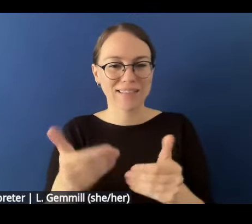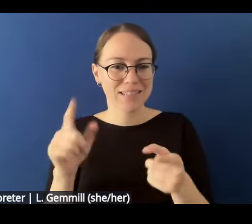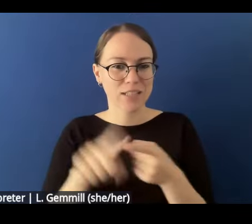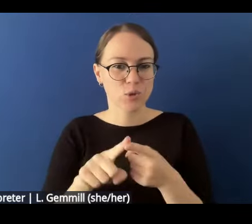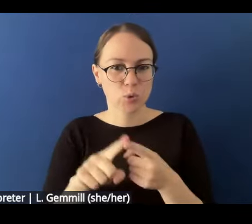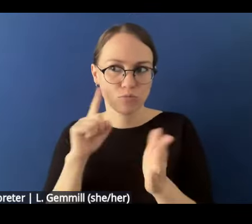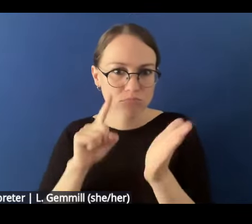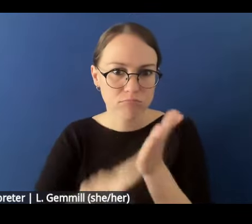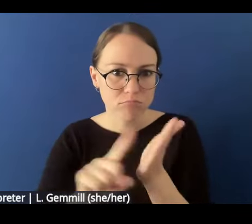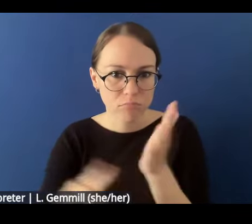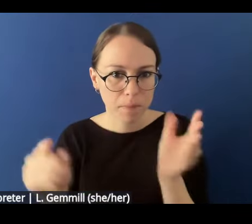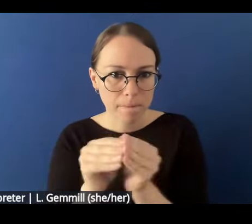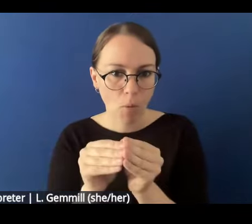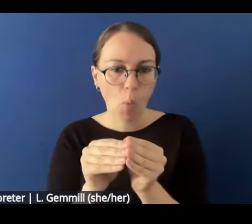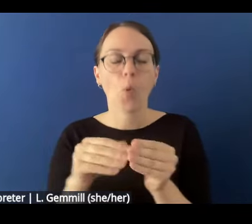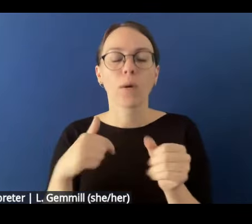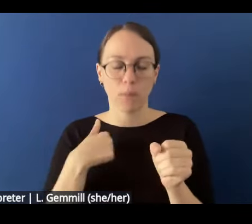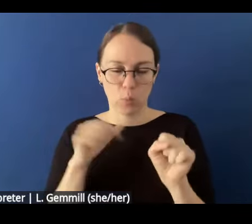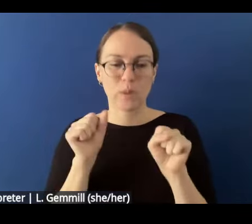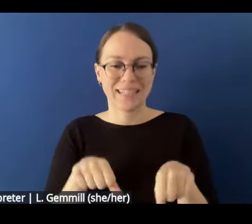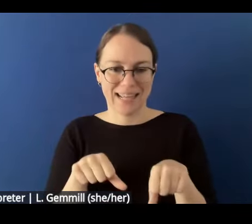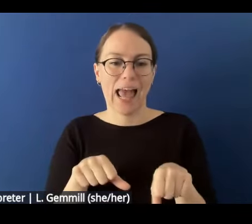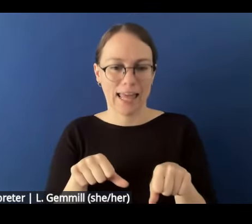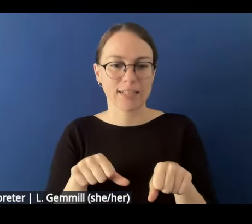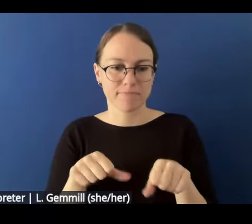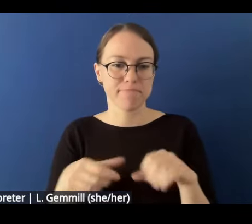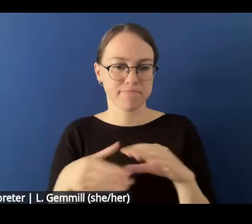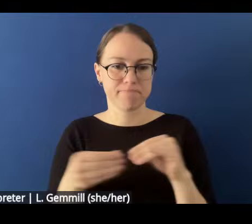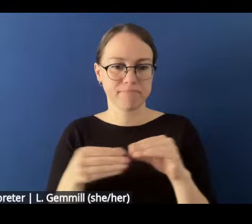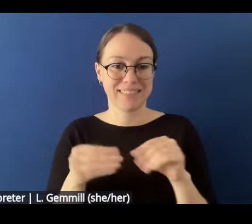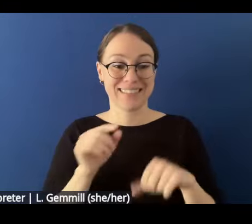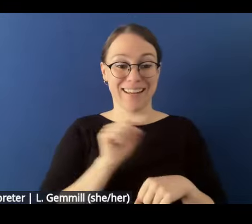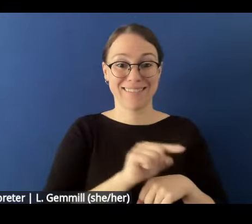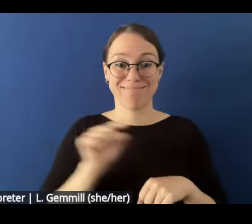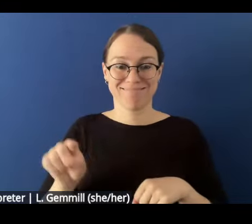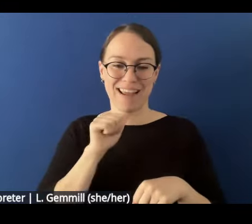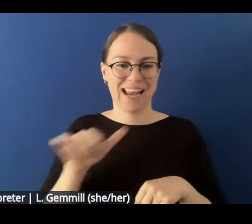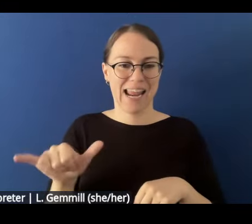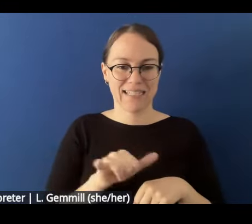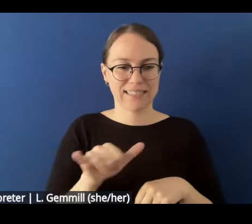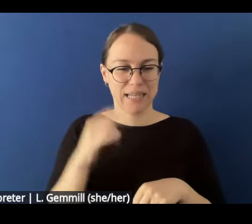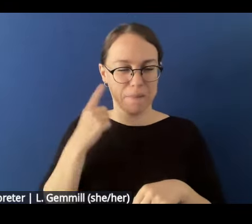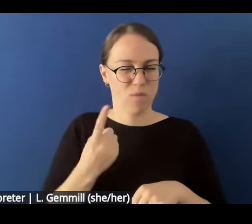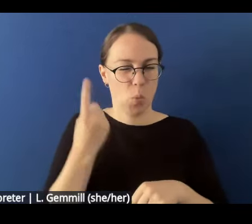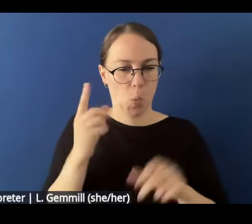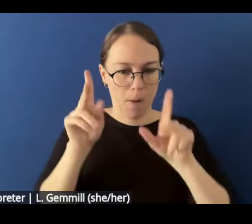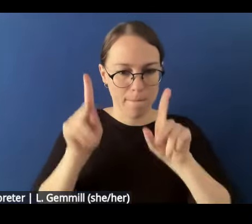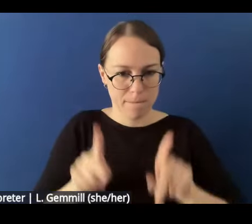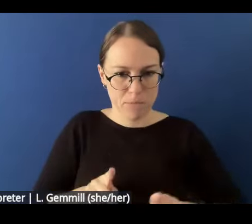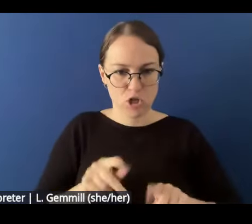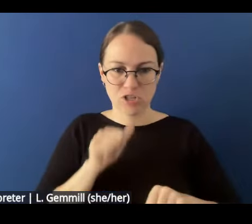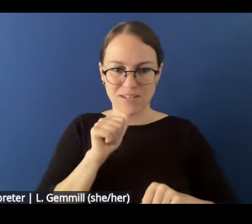confident to say that they do not sufficiently agree. So from there, what election law says